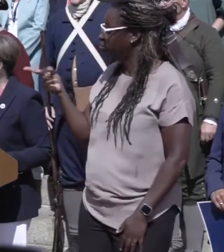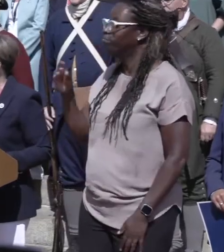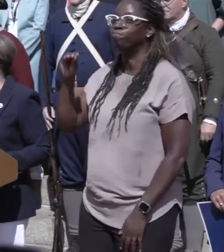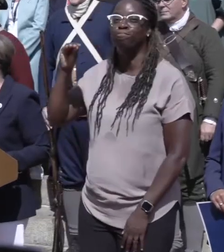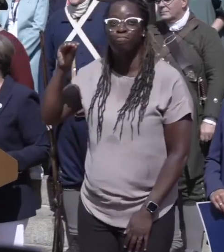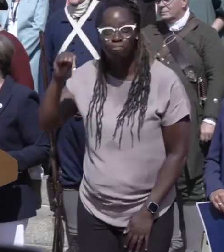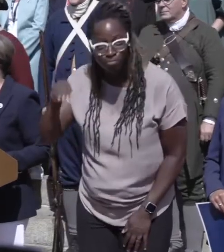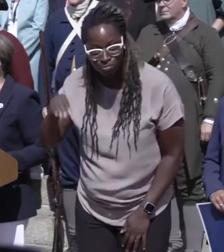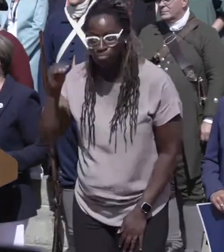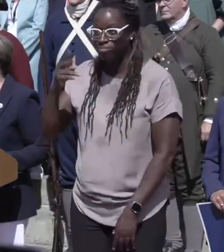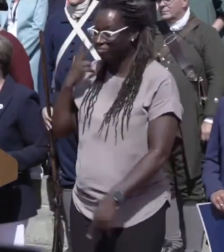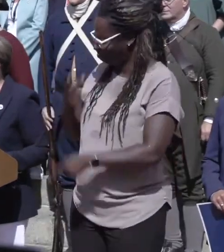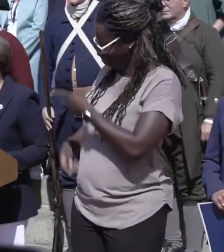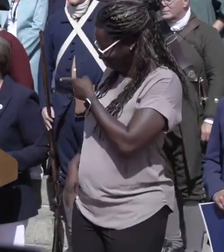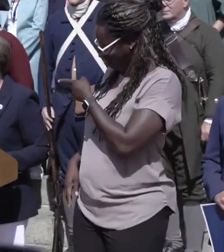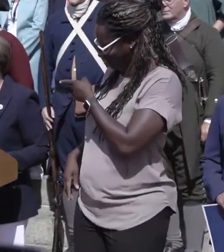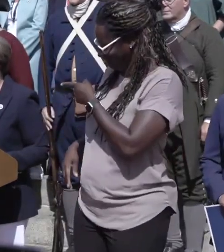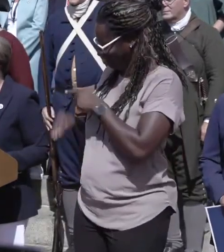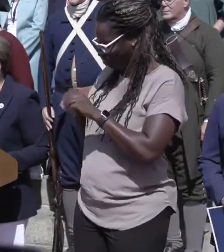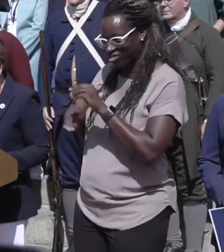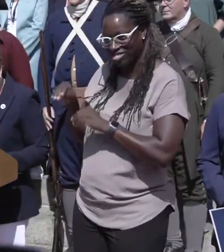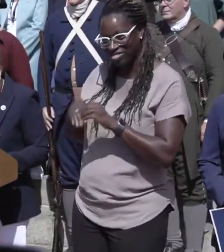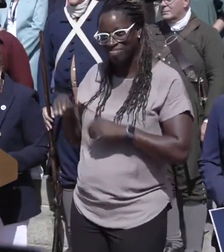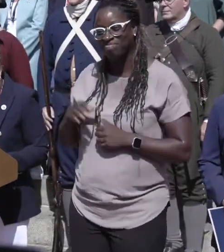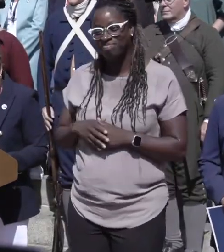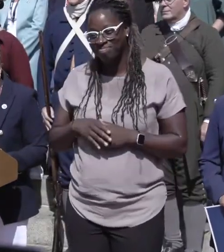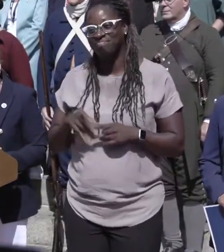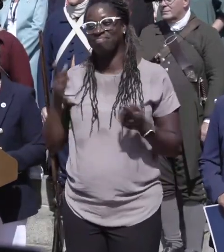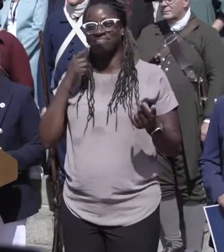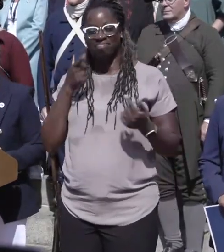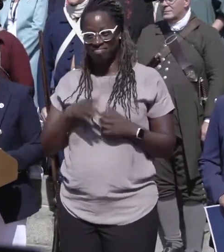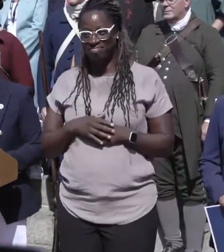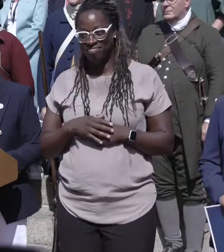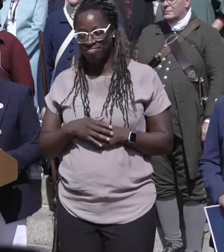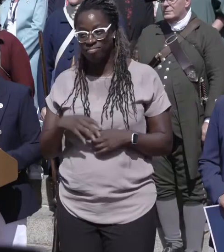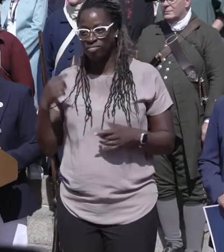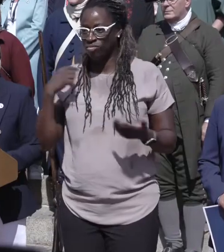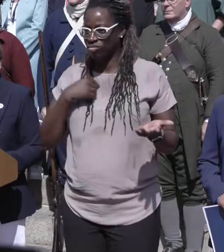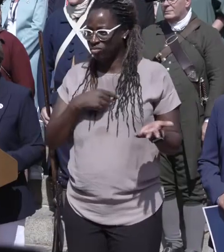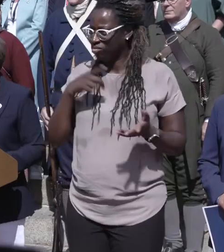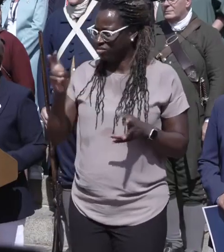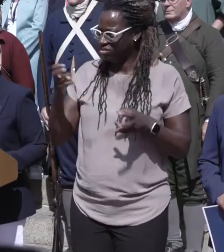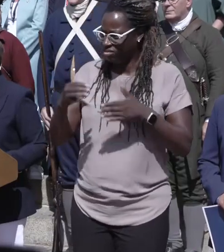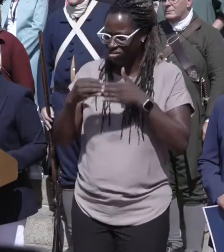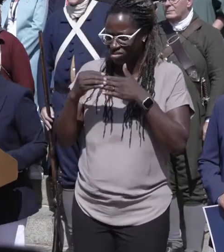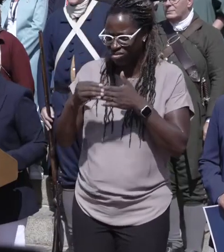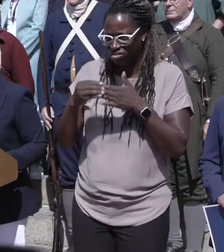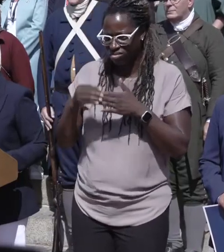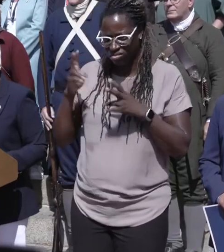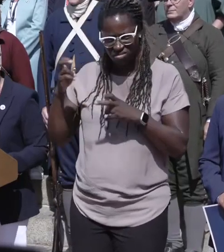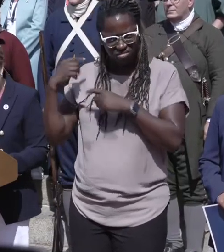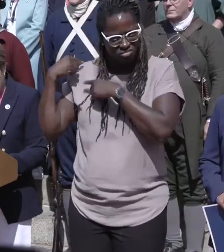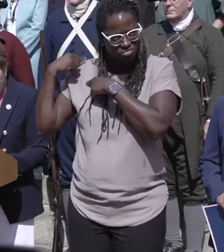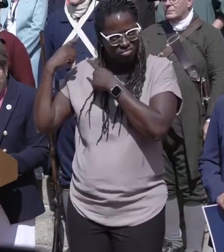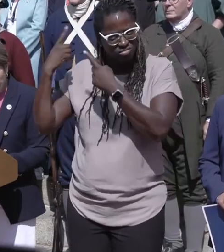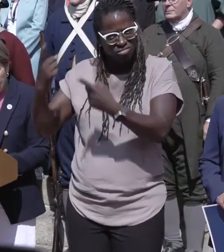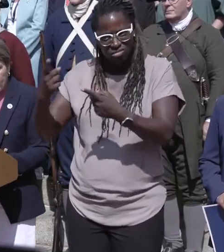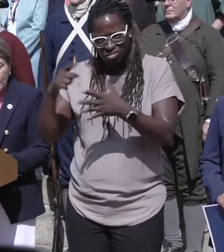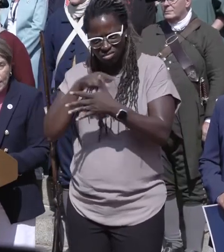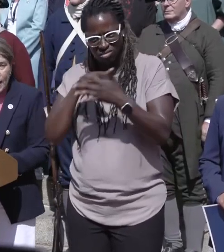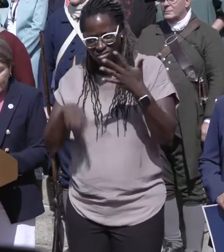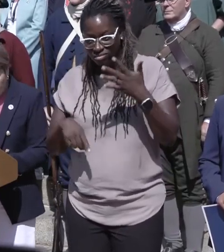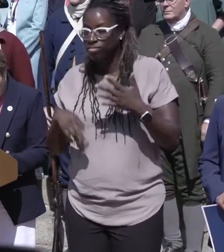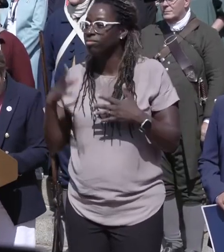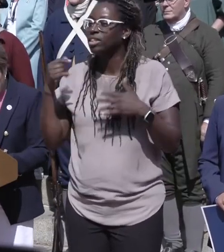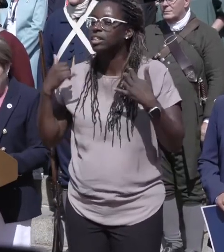See, Massachusetts, we're a state that led in the past and now invents in the future.